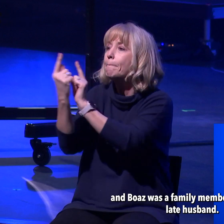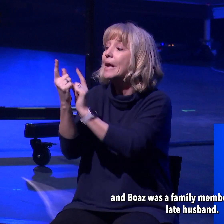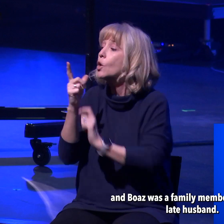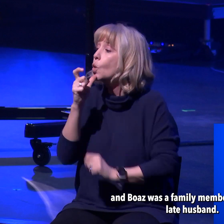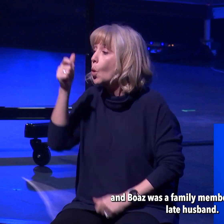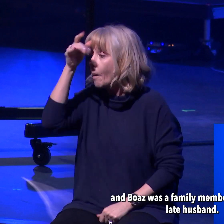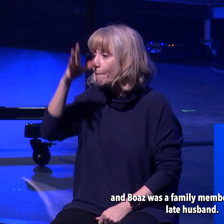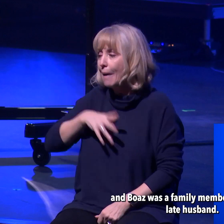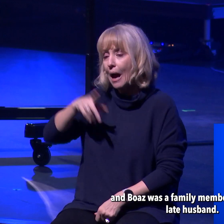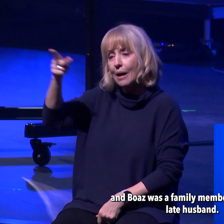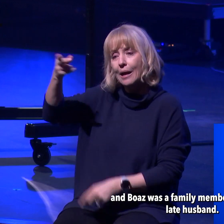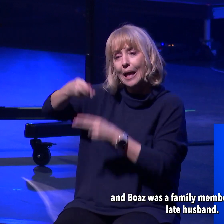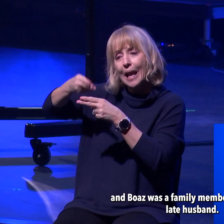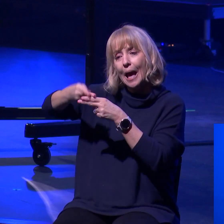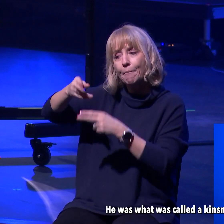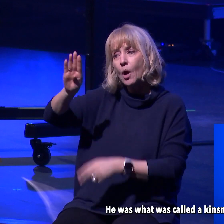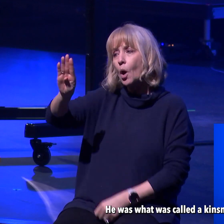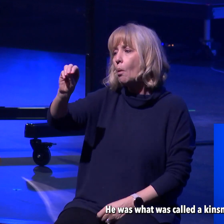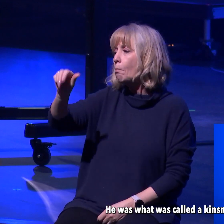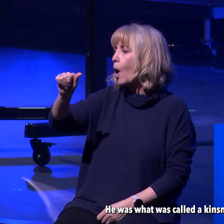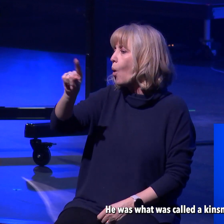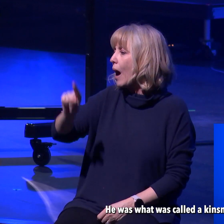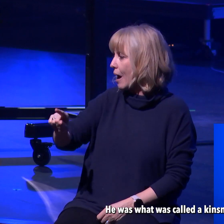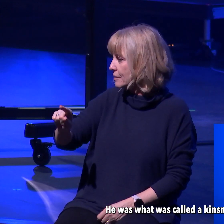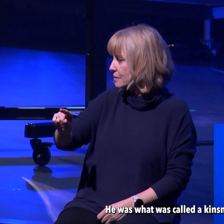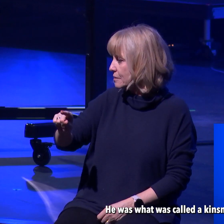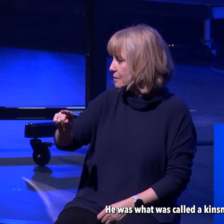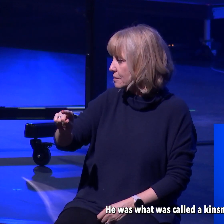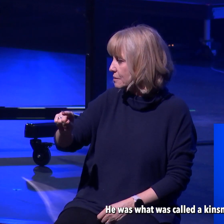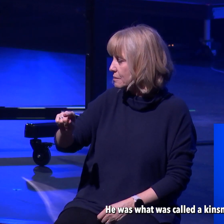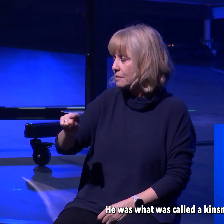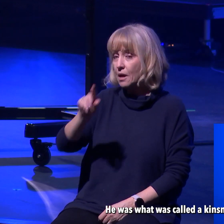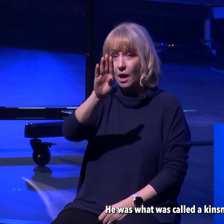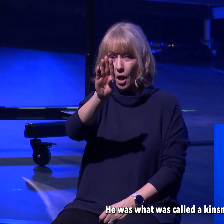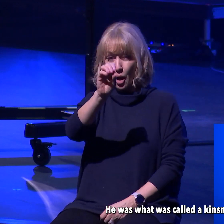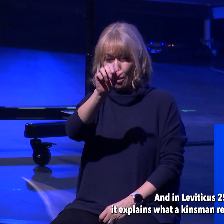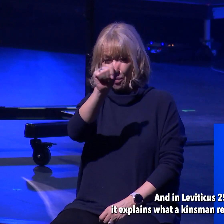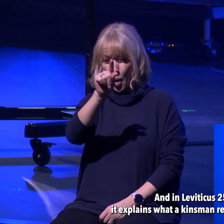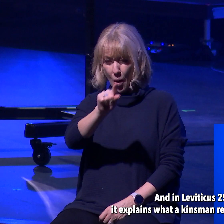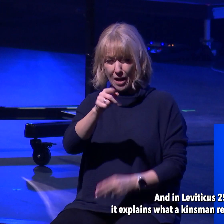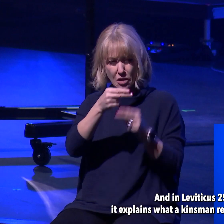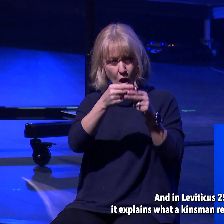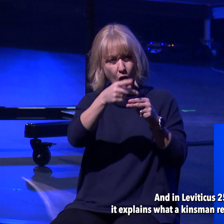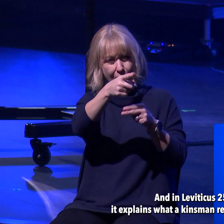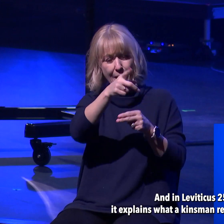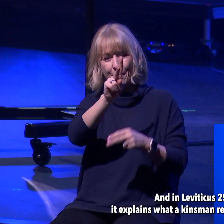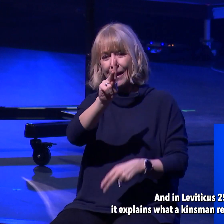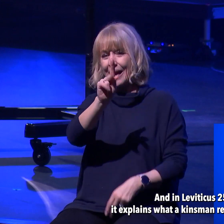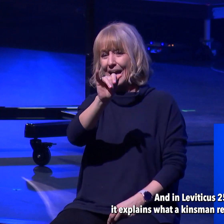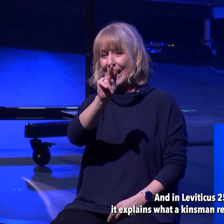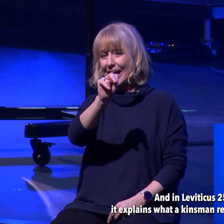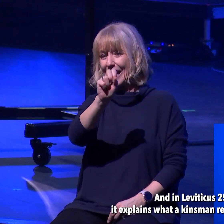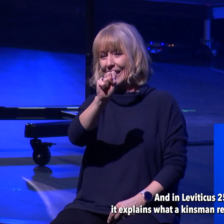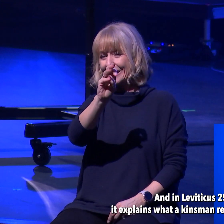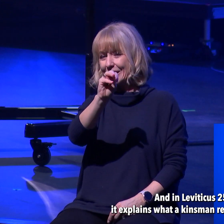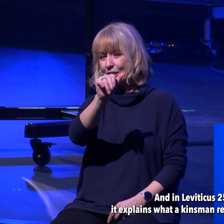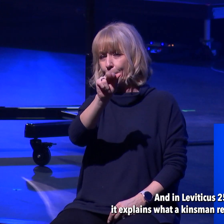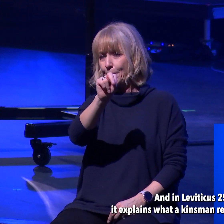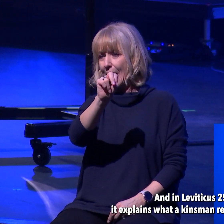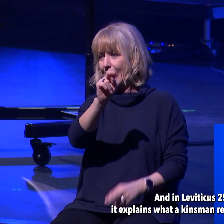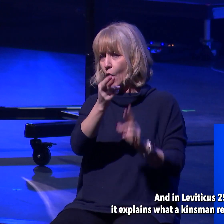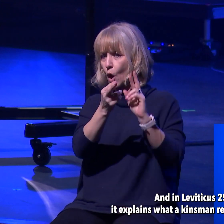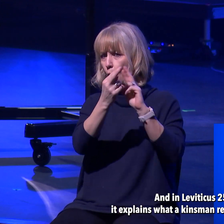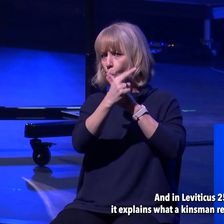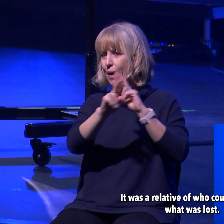family member of Naomi's late husband. He was what was called a kinsman redeemer. And in Leviticus 25, it explains what a